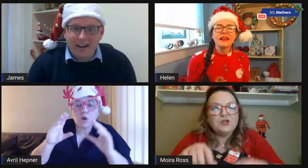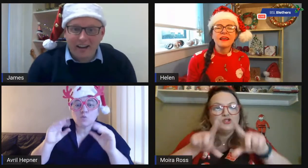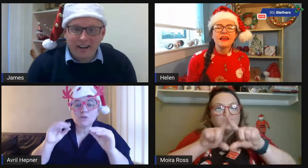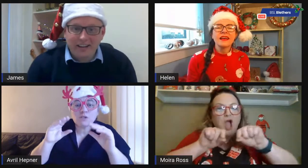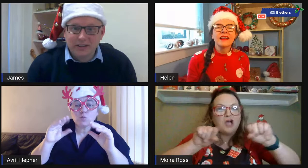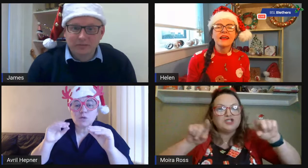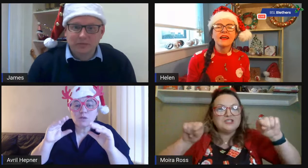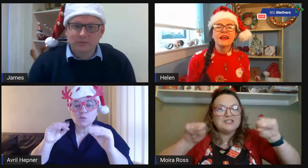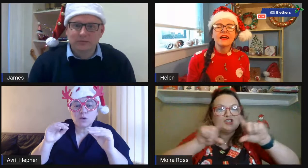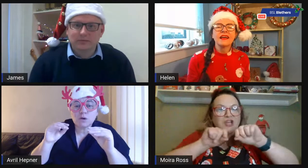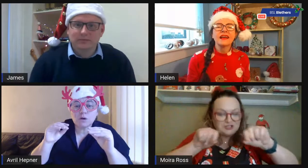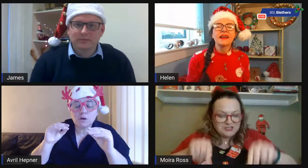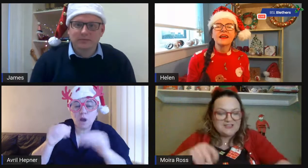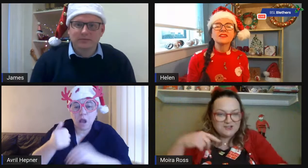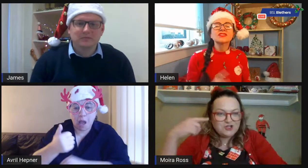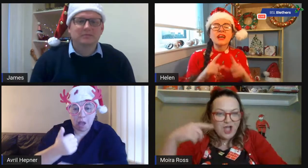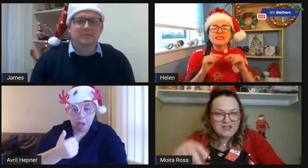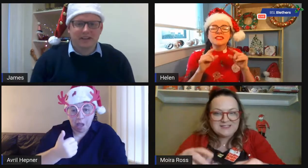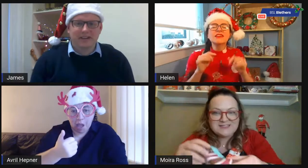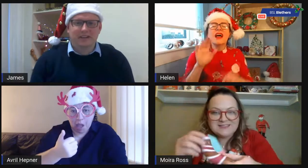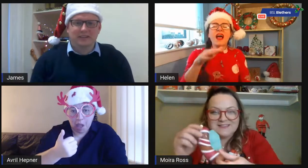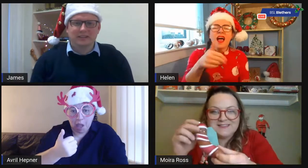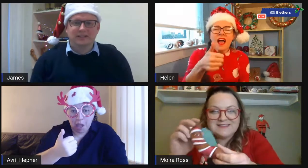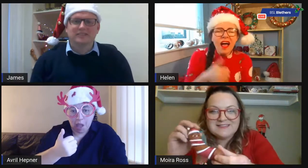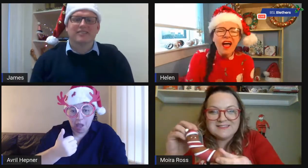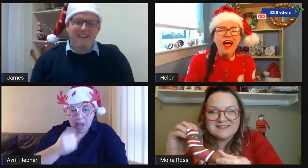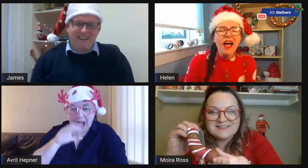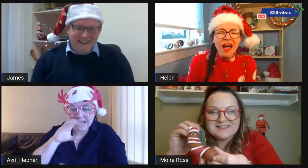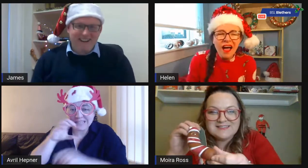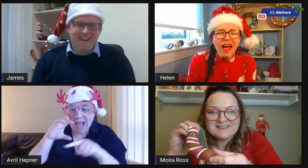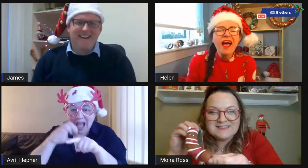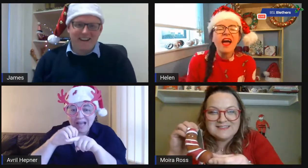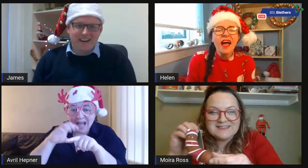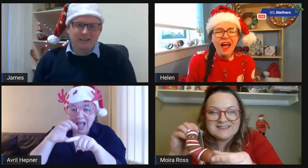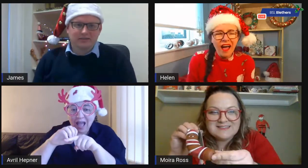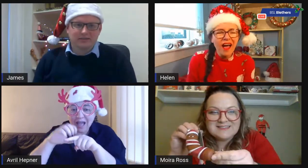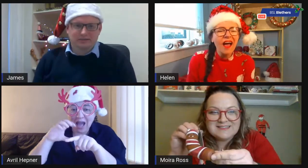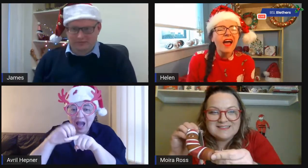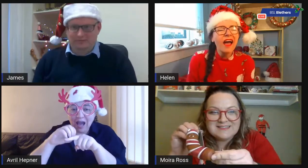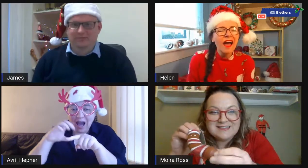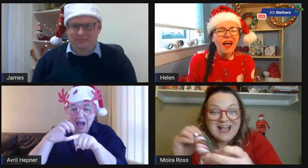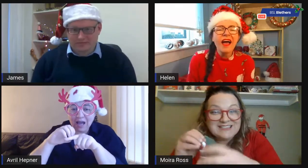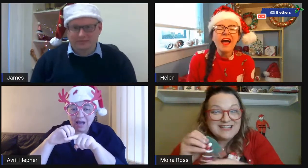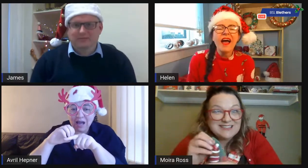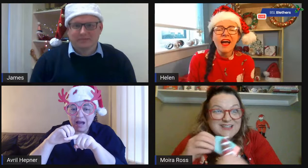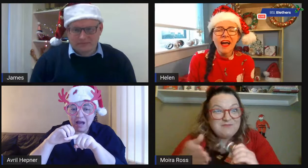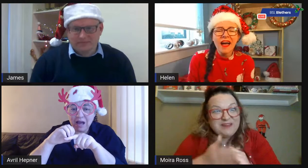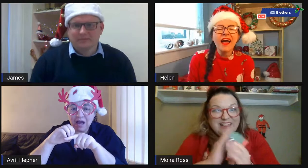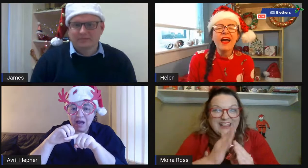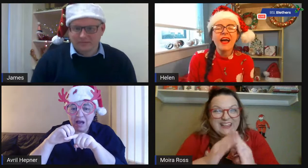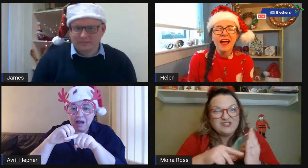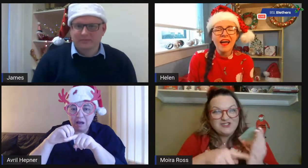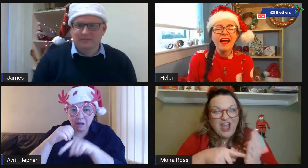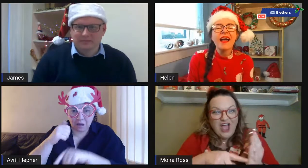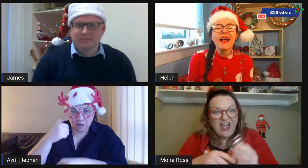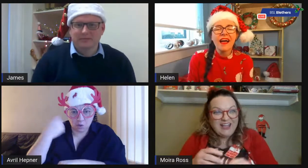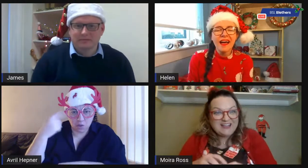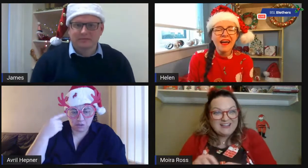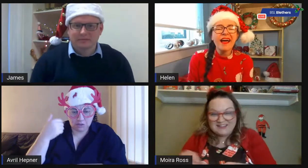what is that? It's a squidgy toy, is it? Yeah, it makes a Oh, it's a noise. sausage. Yeah. It's just a